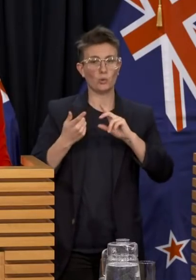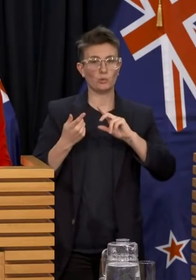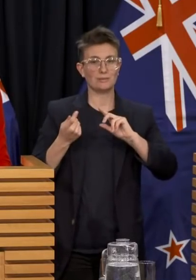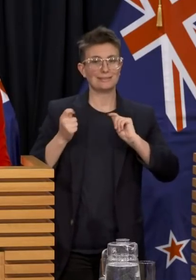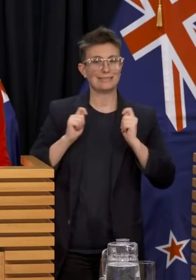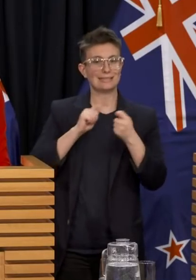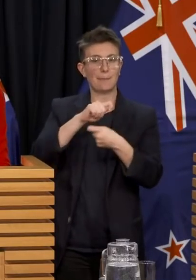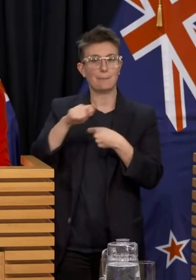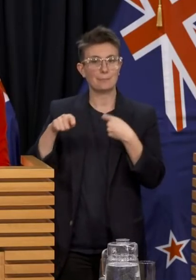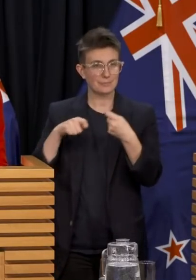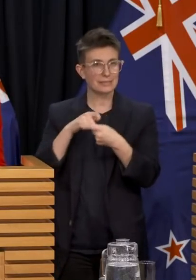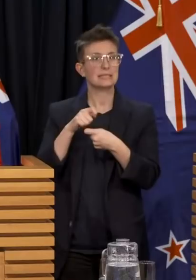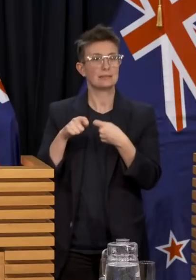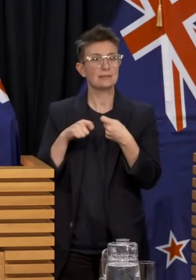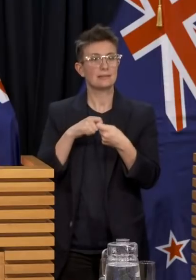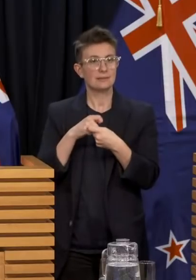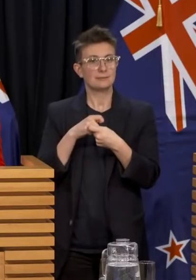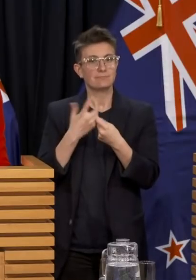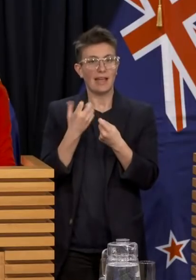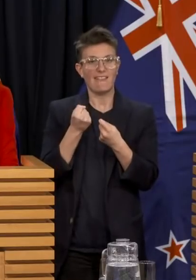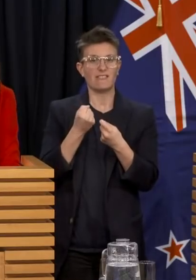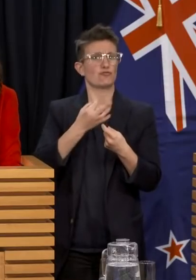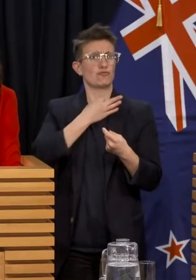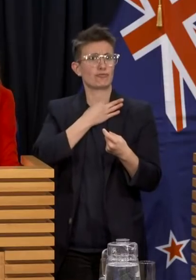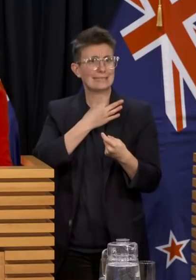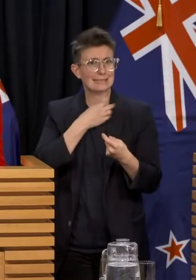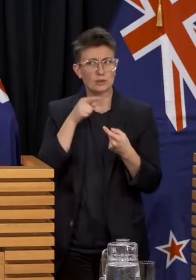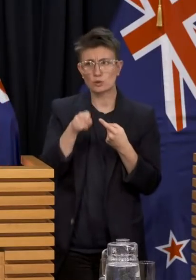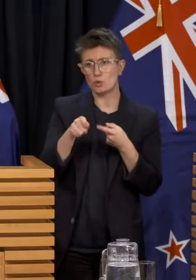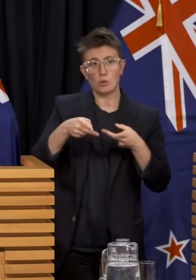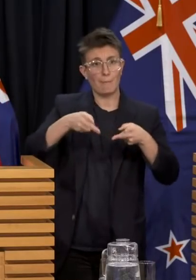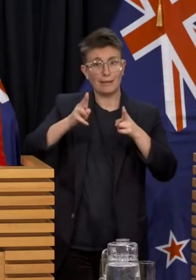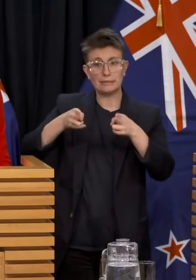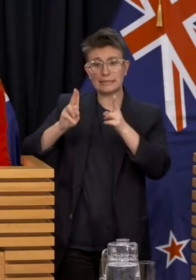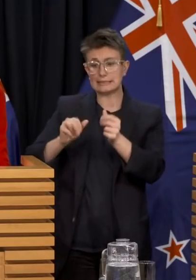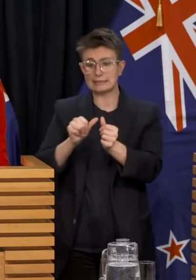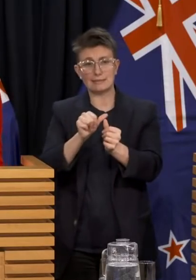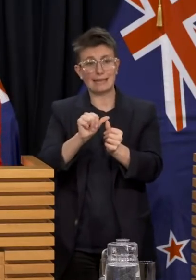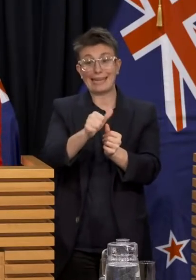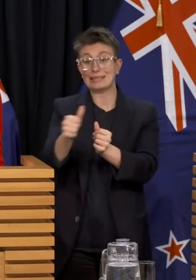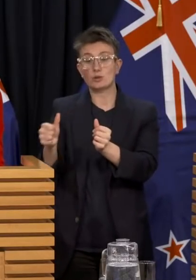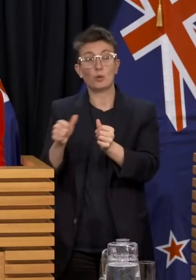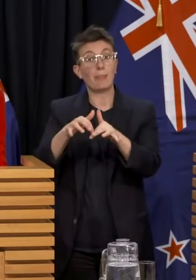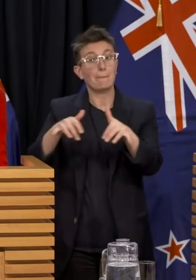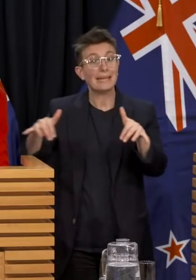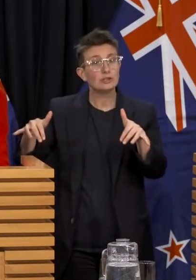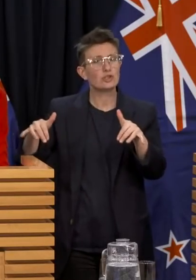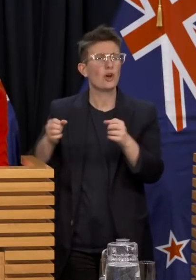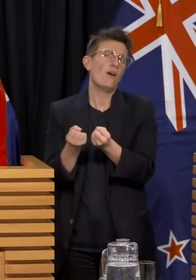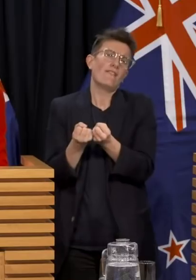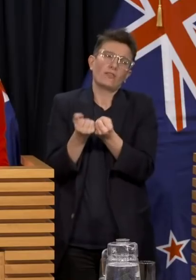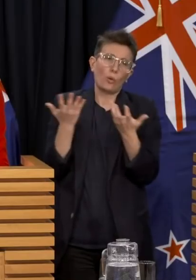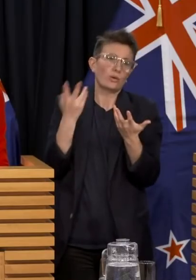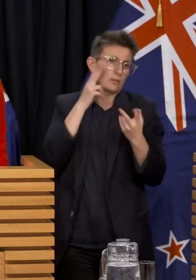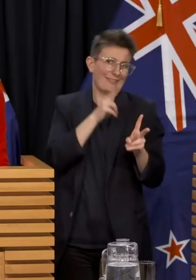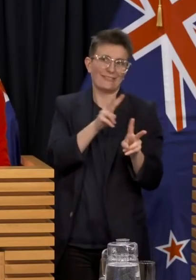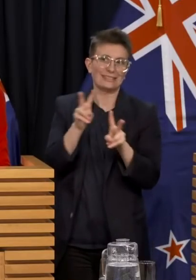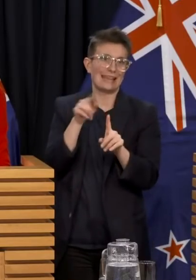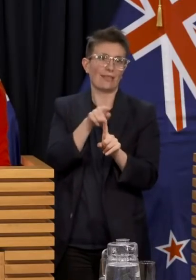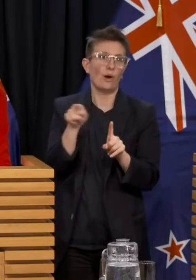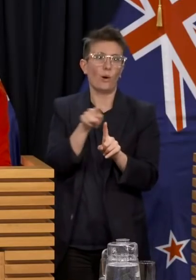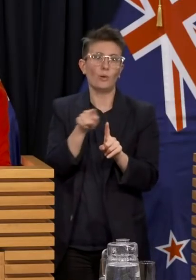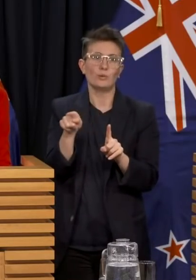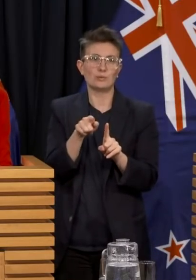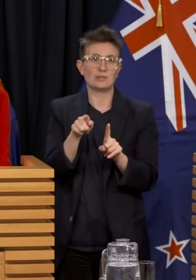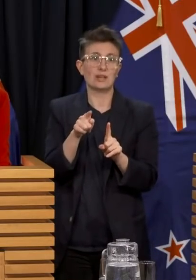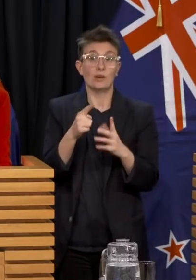change, and risks to coastal buildings and so on, in large part because we're already seeing it. We've recently seen investment